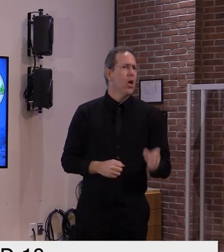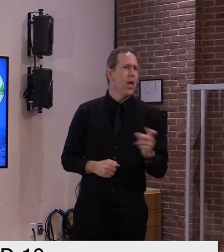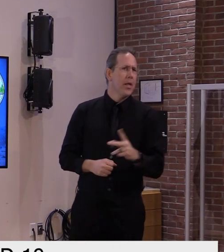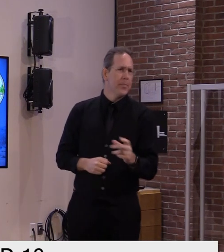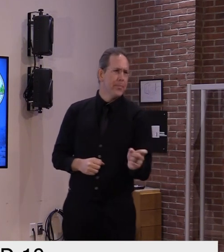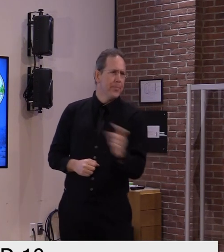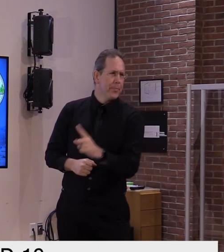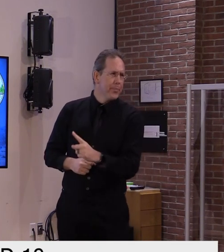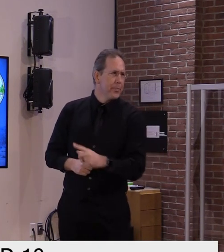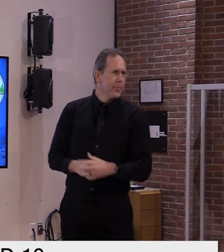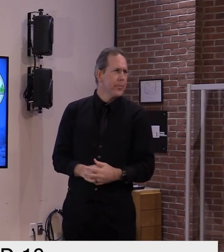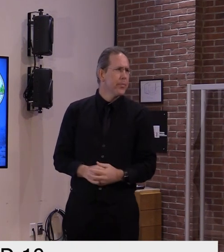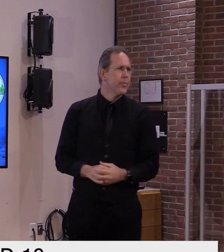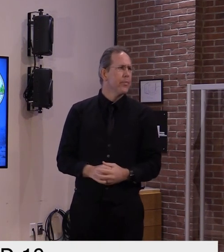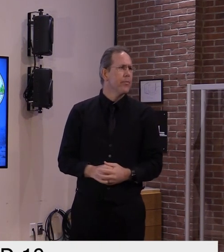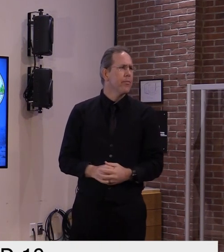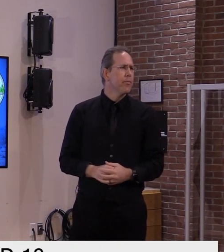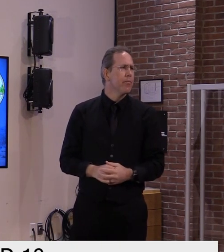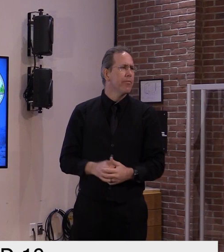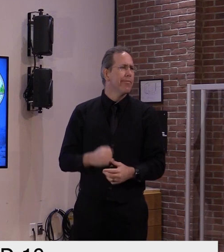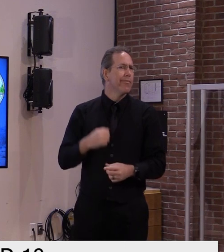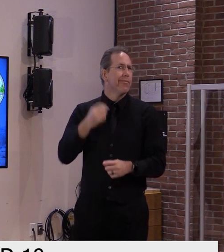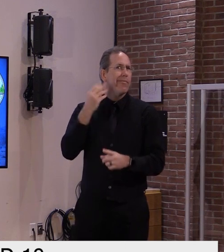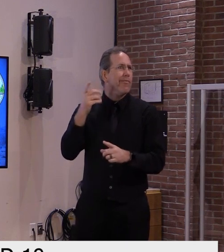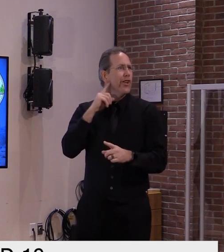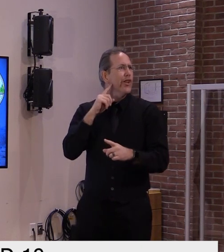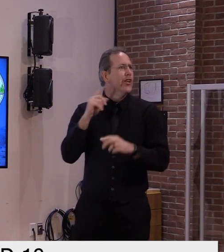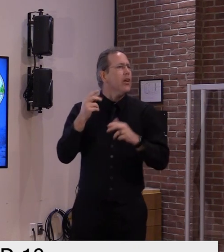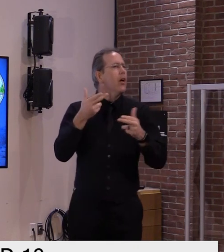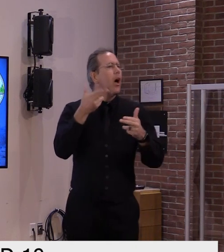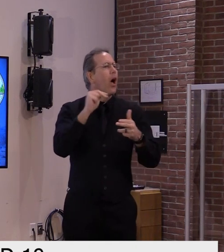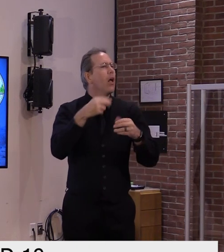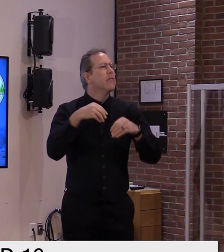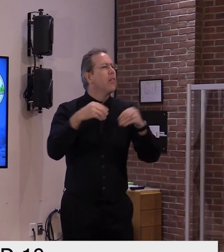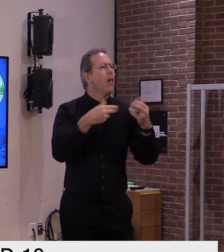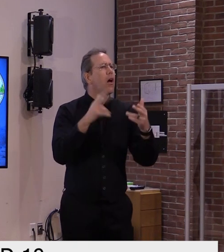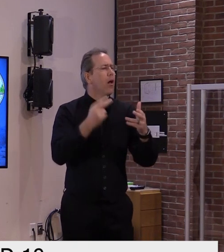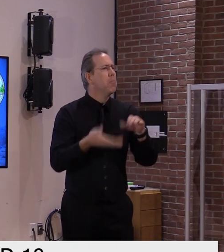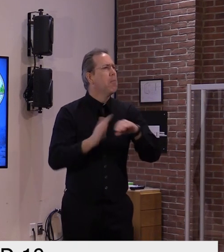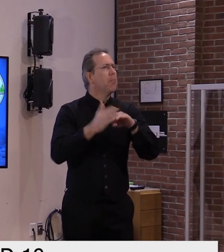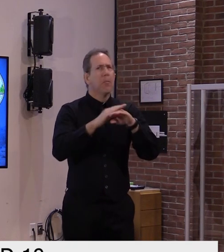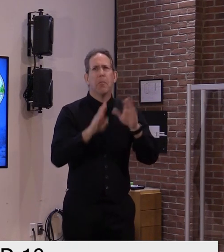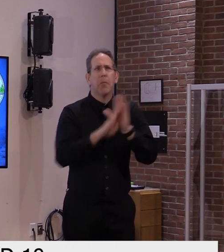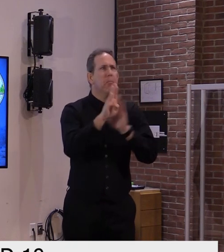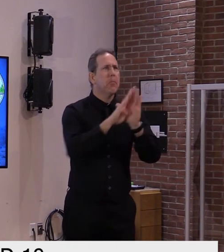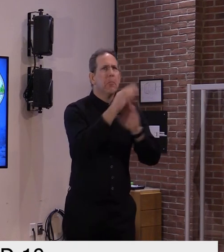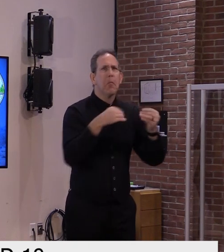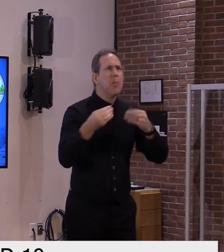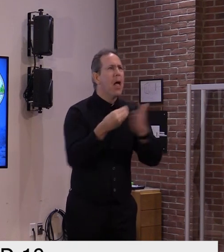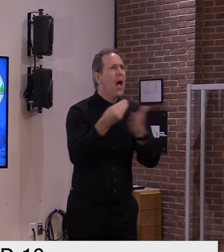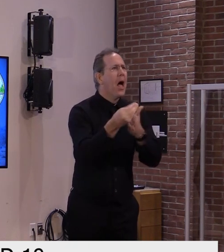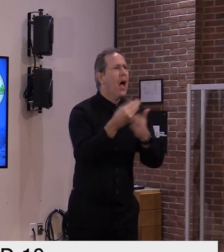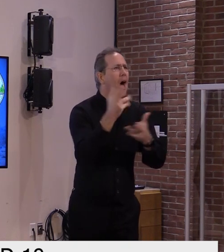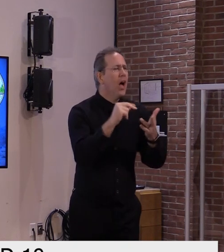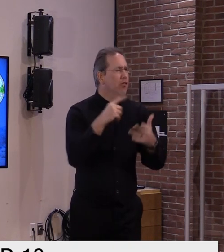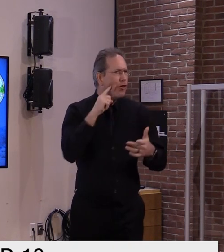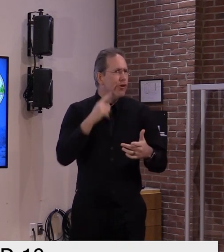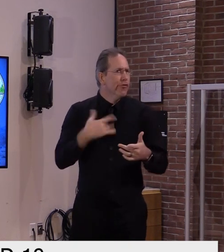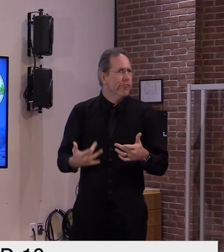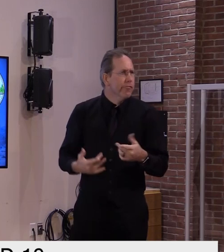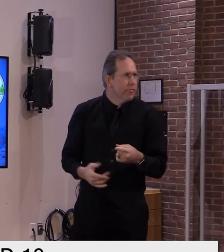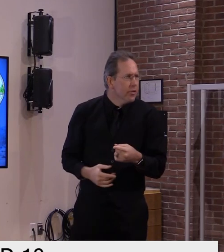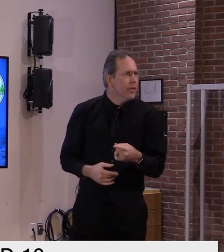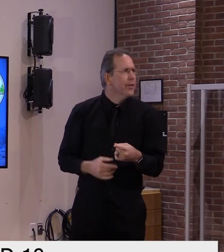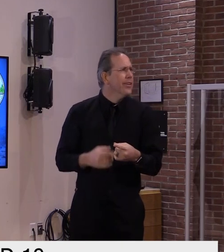yesterday that you heard about a possible Second Amendment rally on Sunday. Do you have any